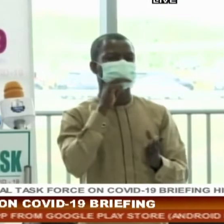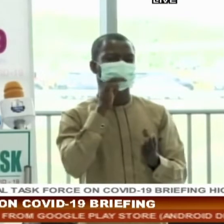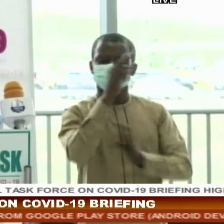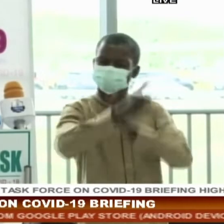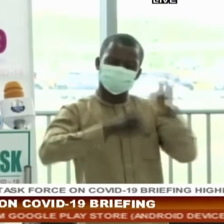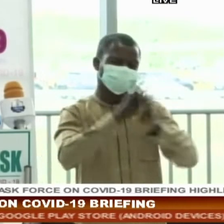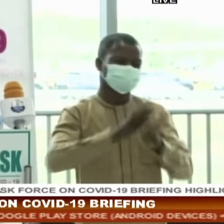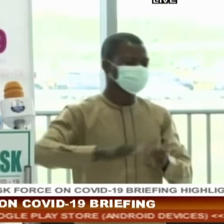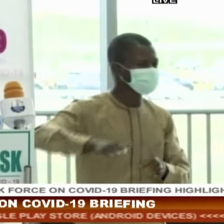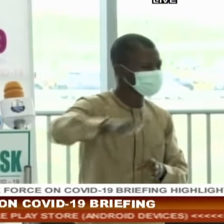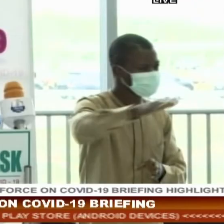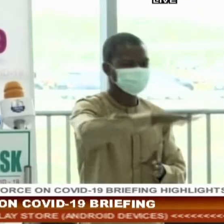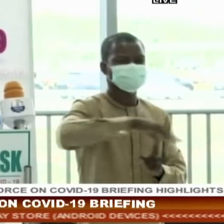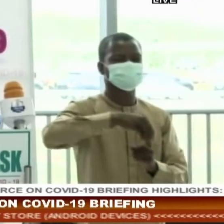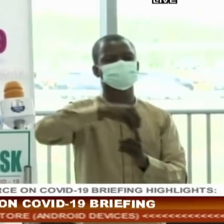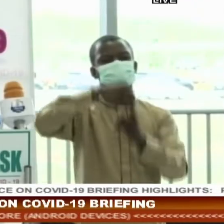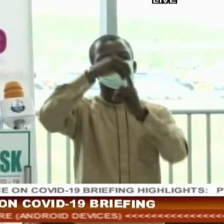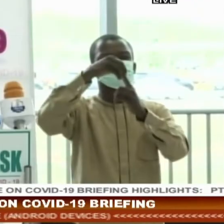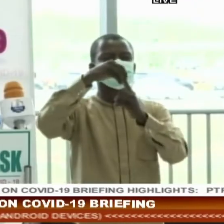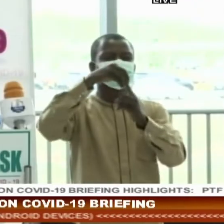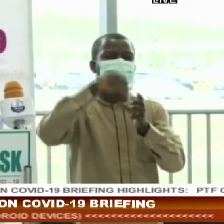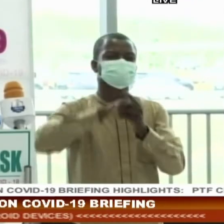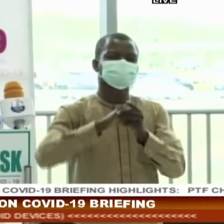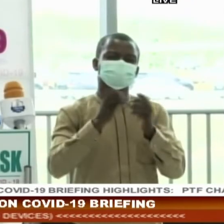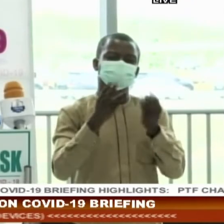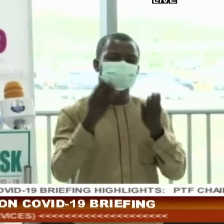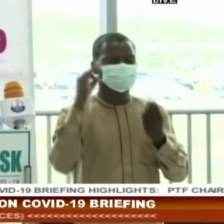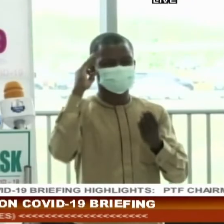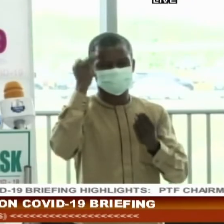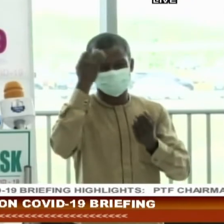world, especially in federating units,